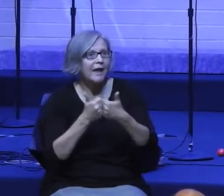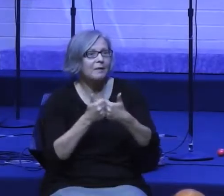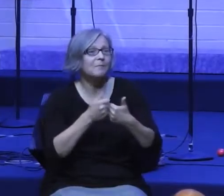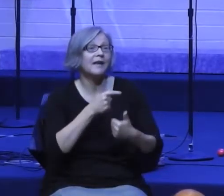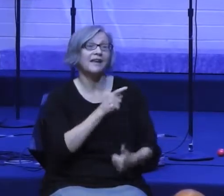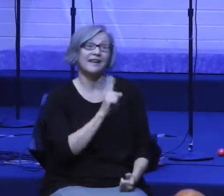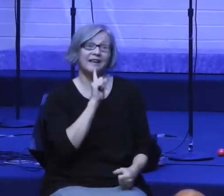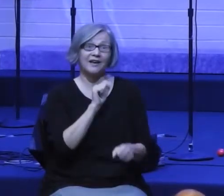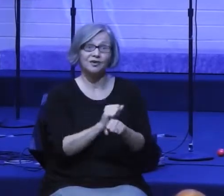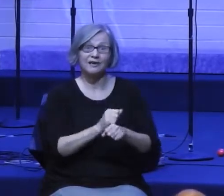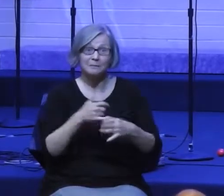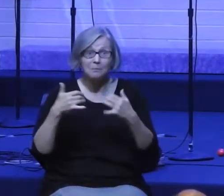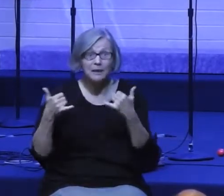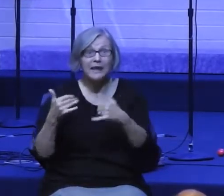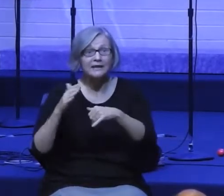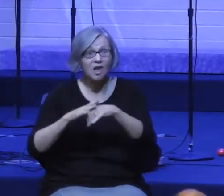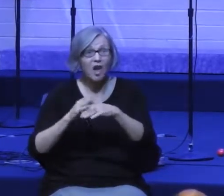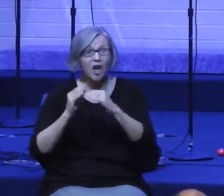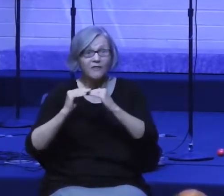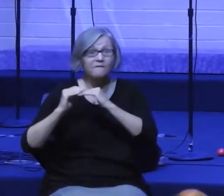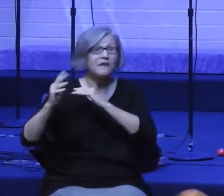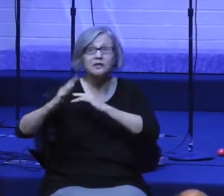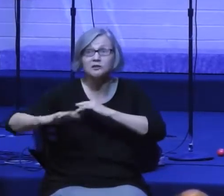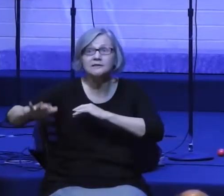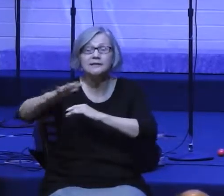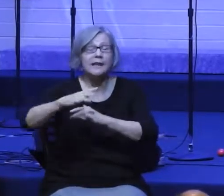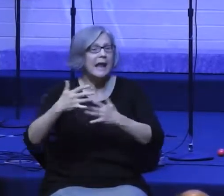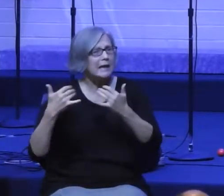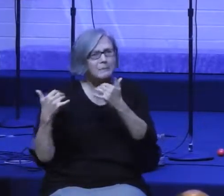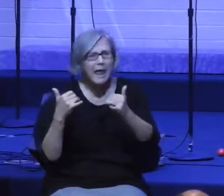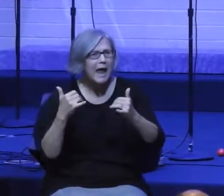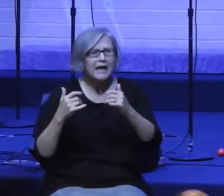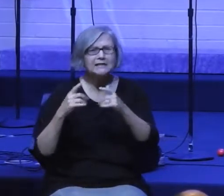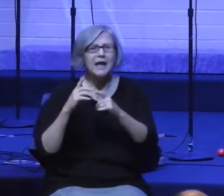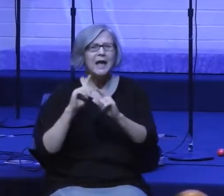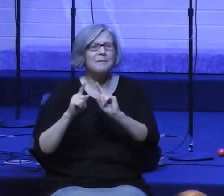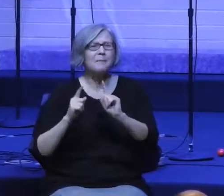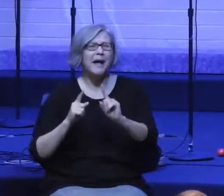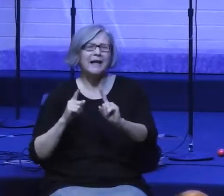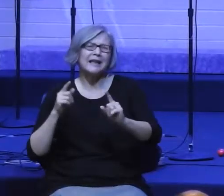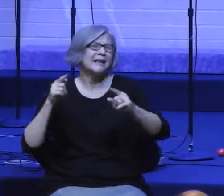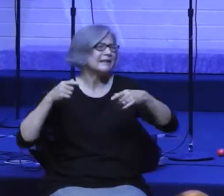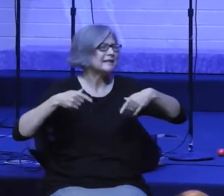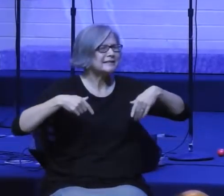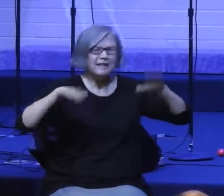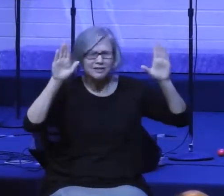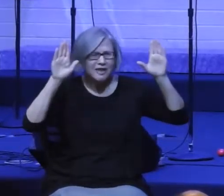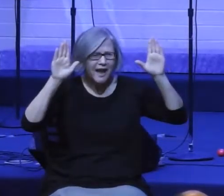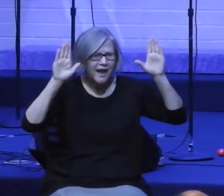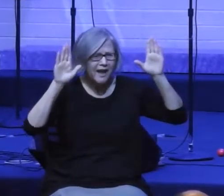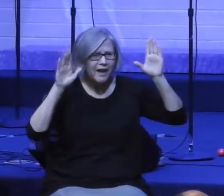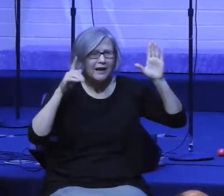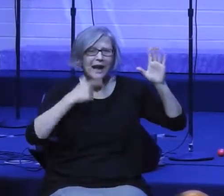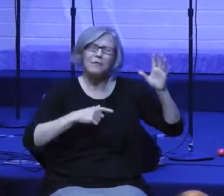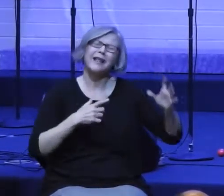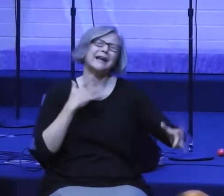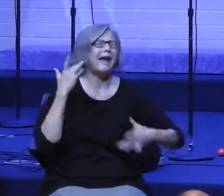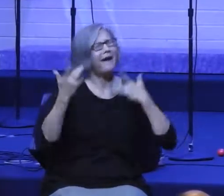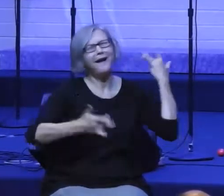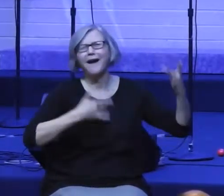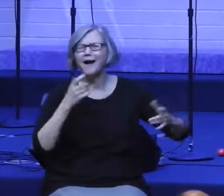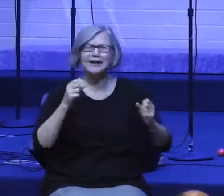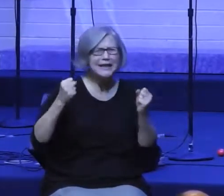and actually play on the field, and not only does he play, but he scores a touchdown for Notre Dame, and we're all like, oh, you